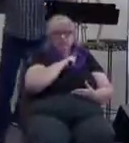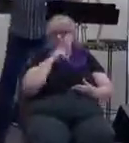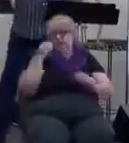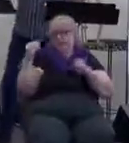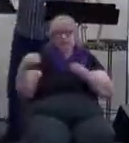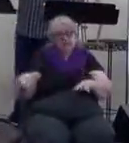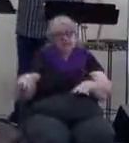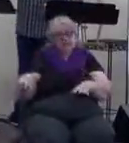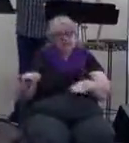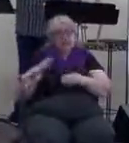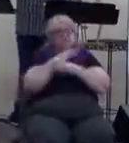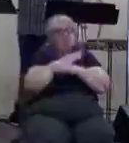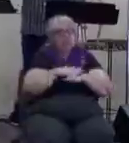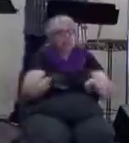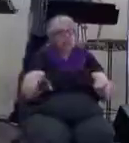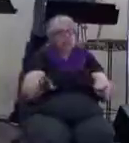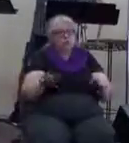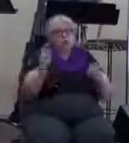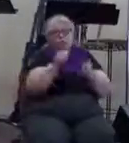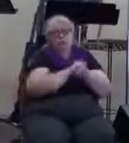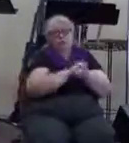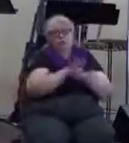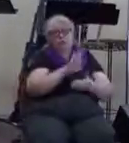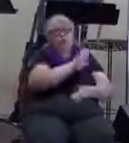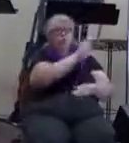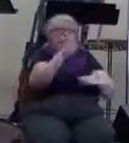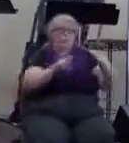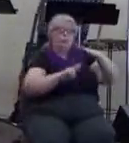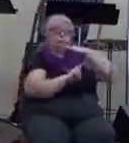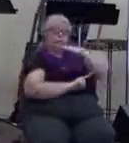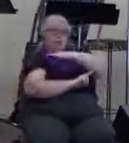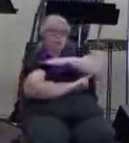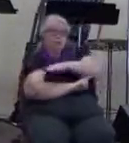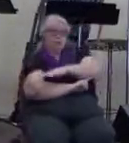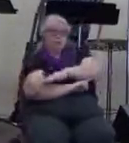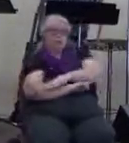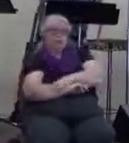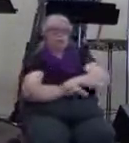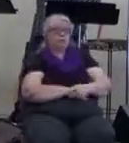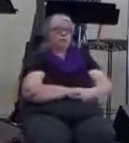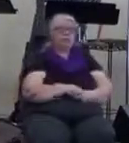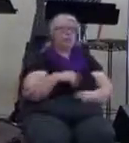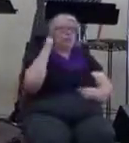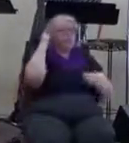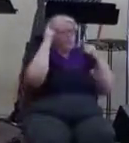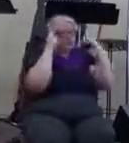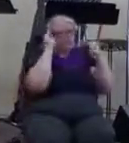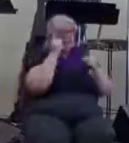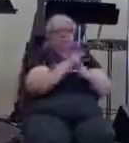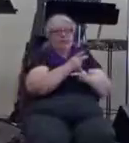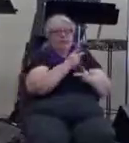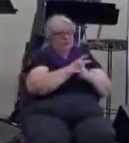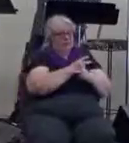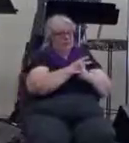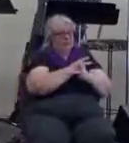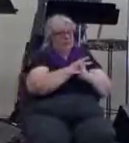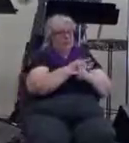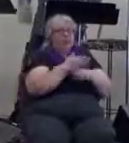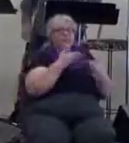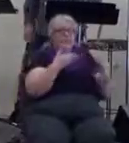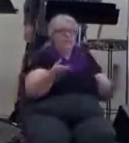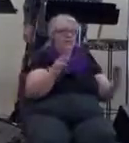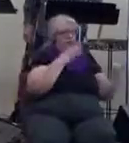Don't burn your bridges. He says, men of Israel, consider carefully what you intend to do to